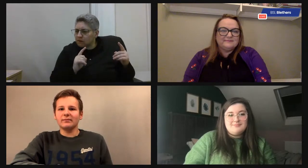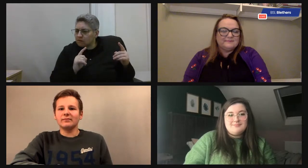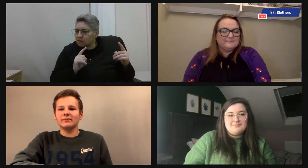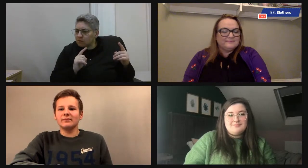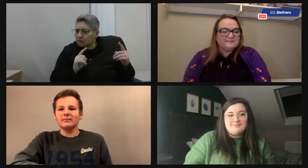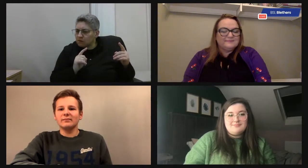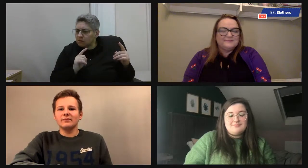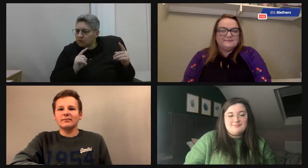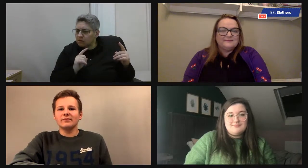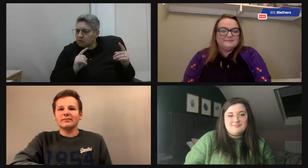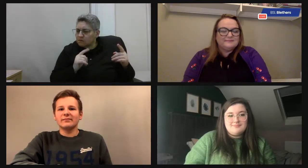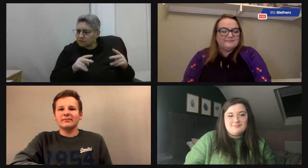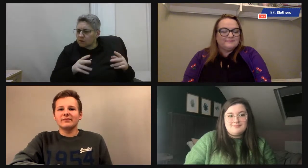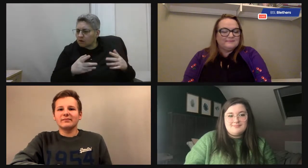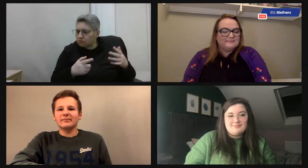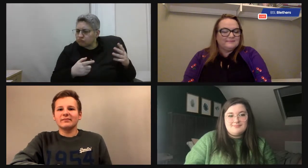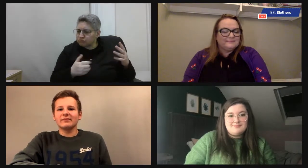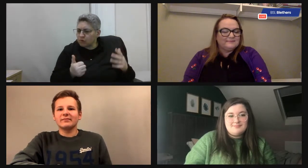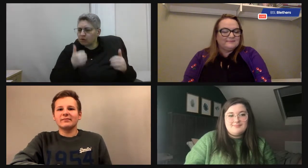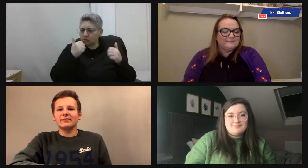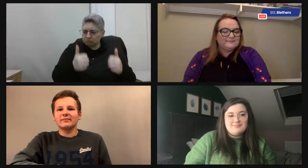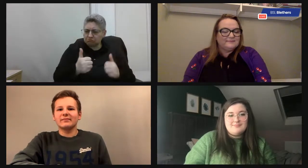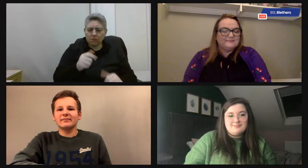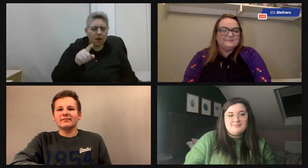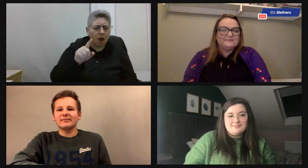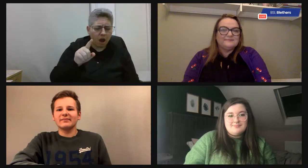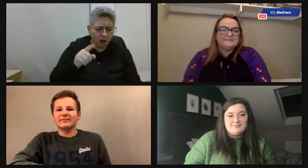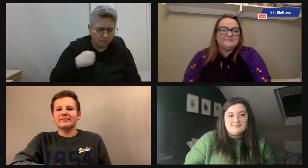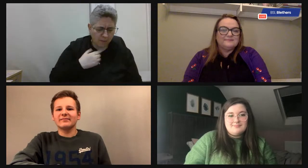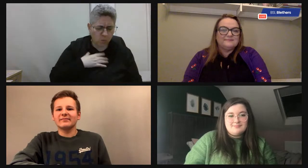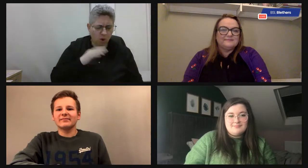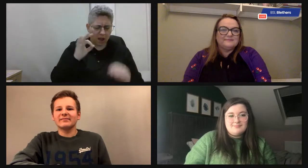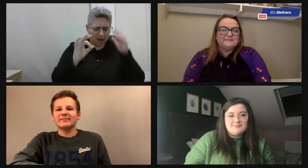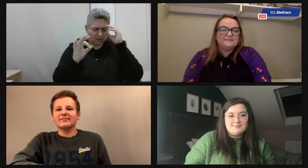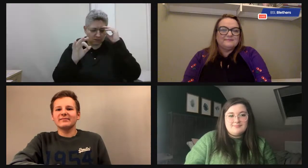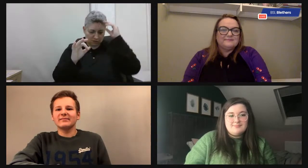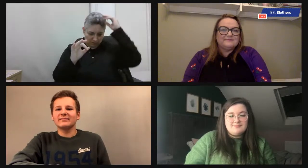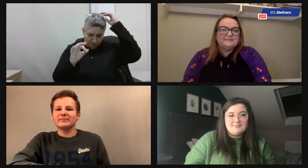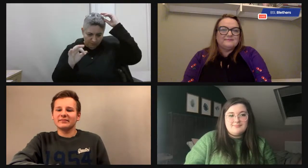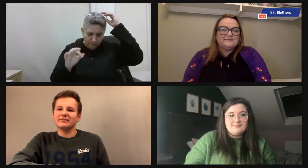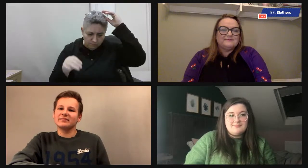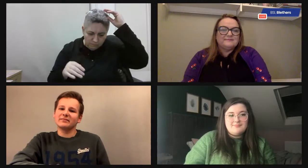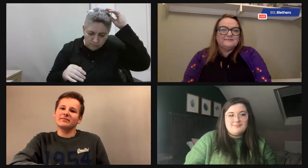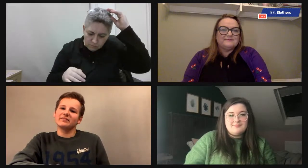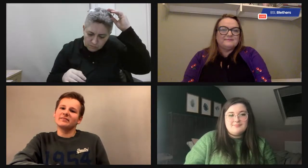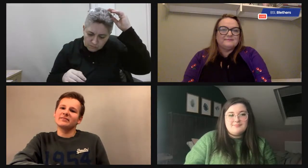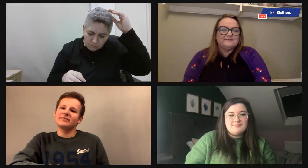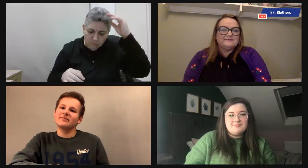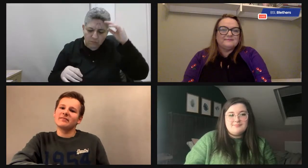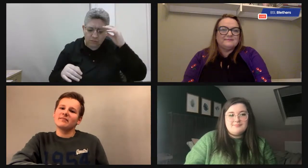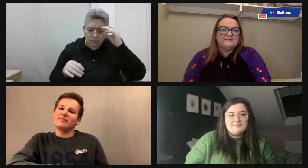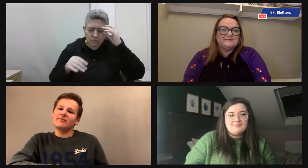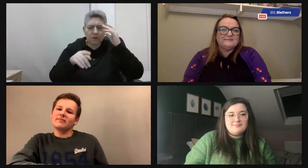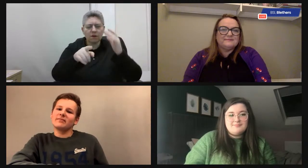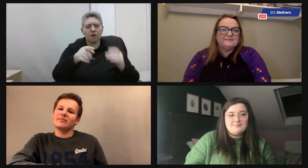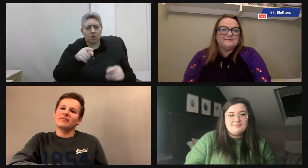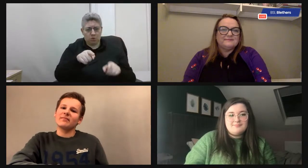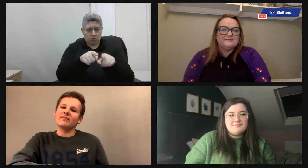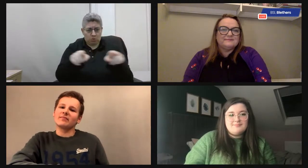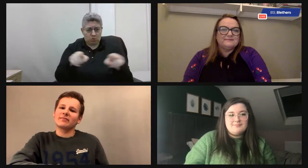We've got so many comments and texts coming in, so I'm just looking through all of the texts. But let me